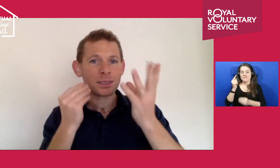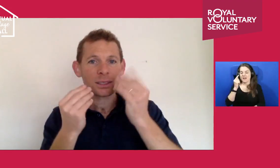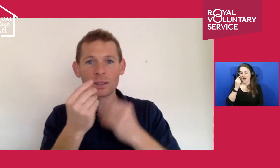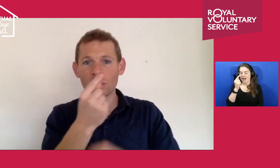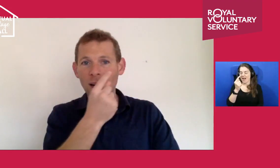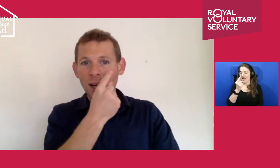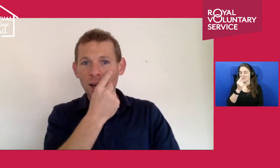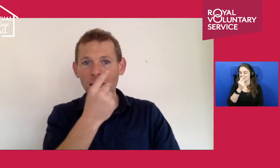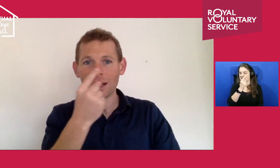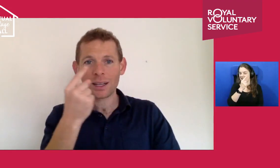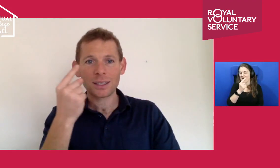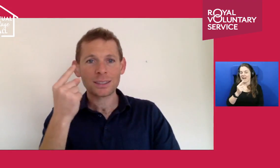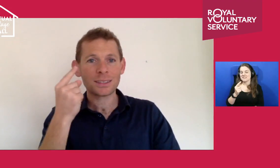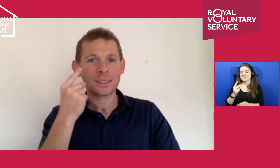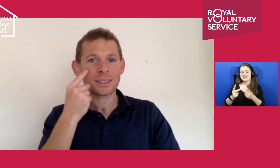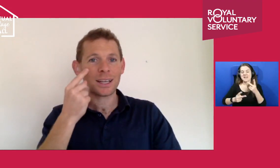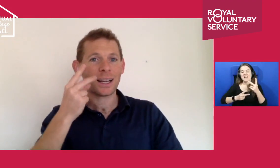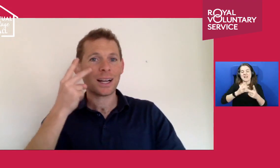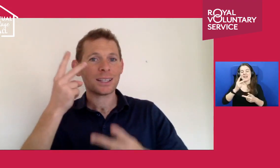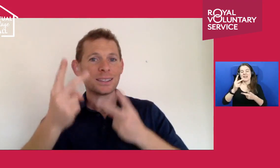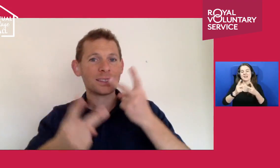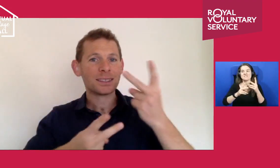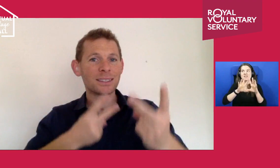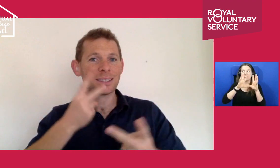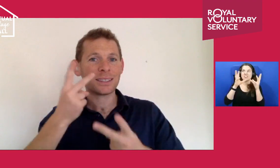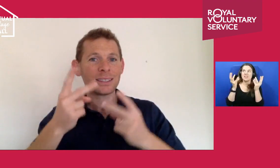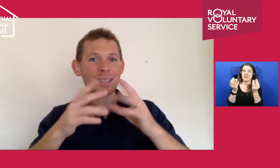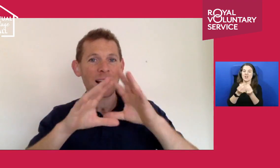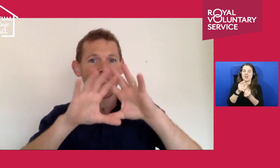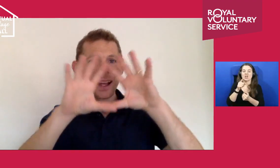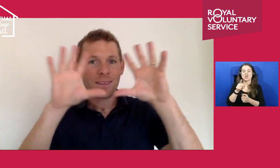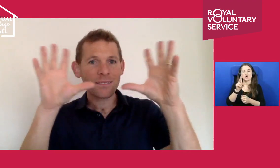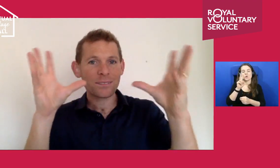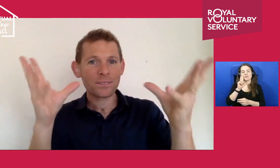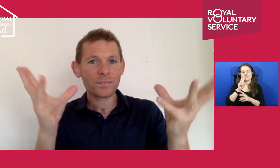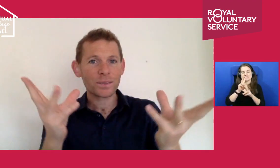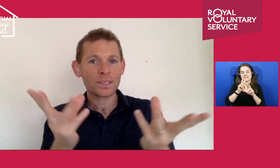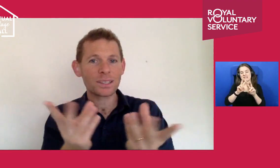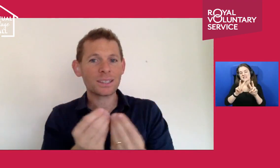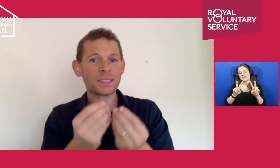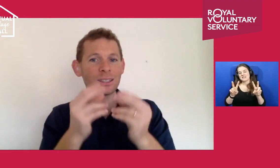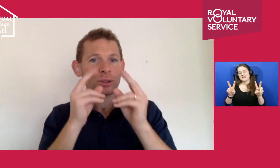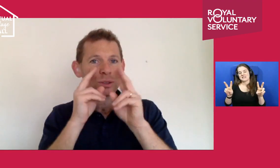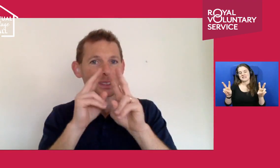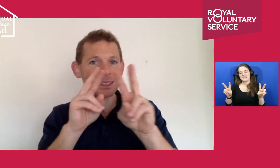your eyes, and sing everything you see.